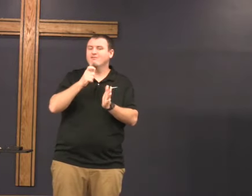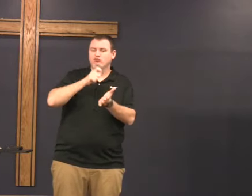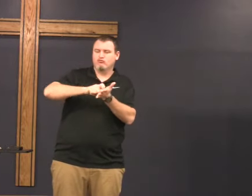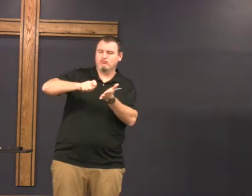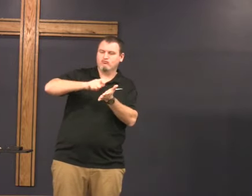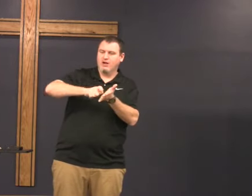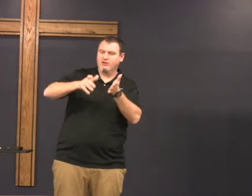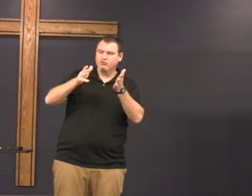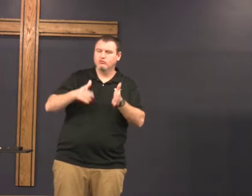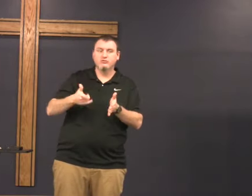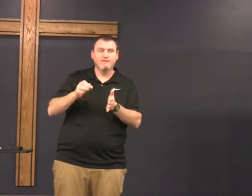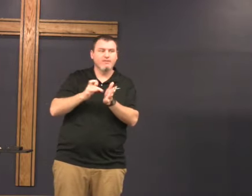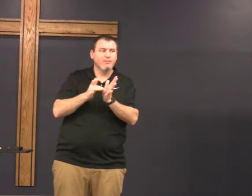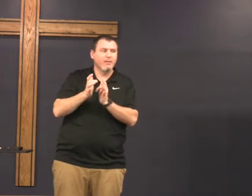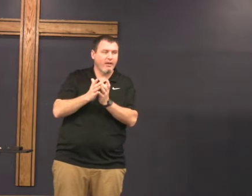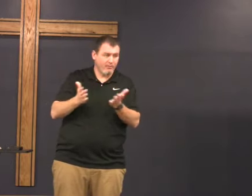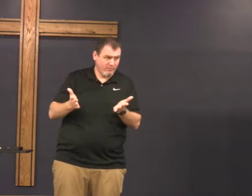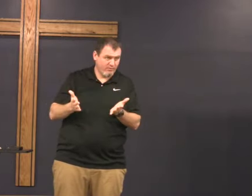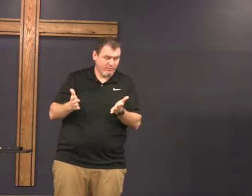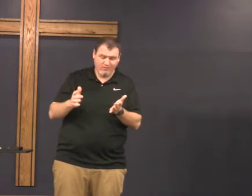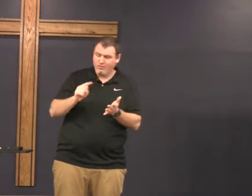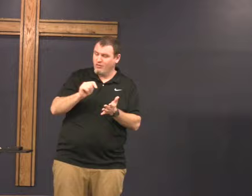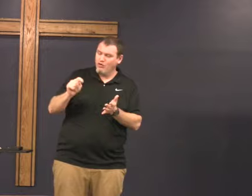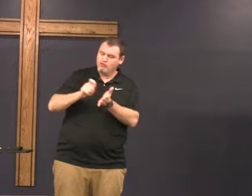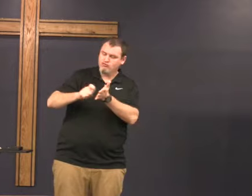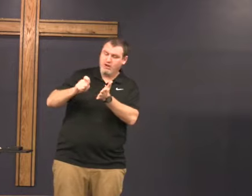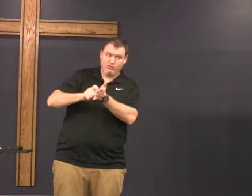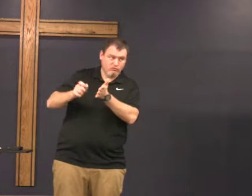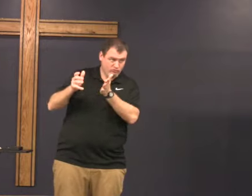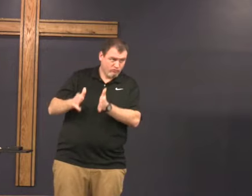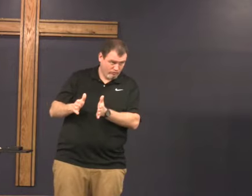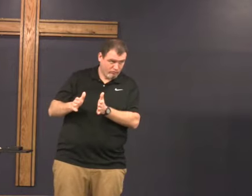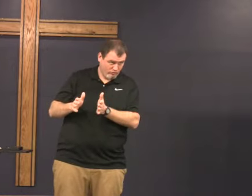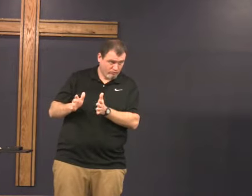the principle of right in the Bible.